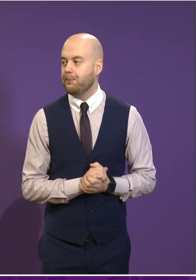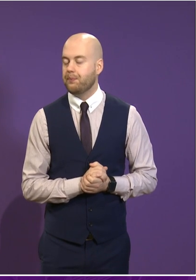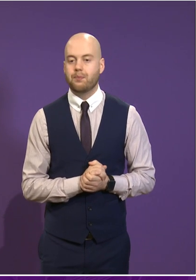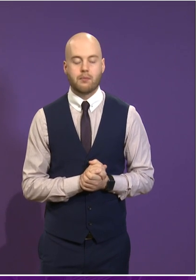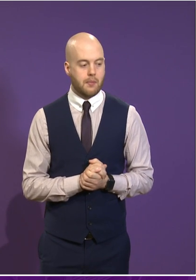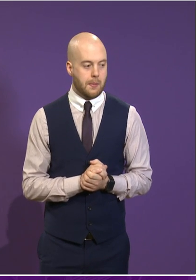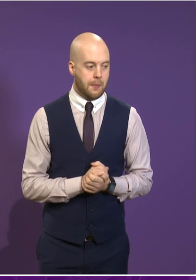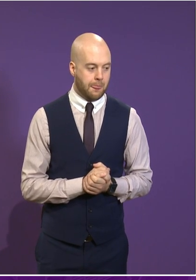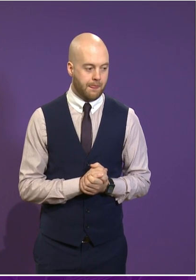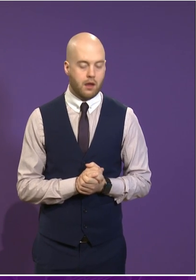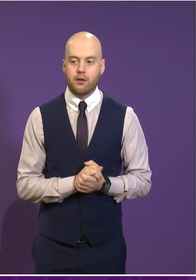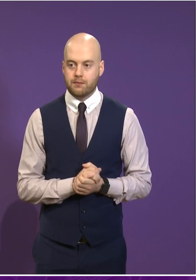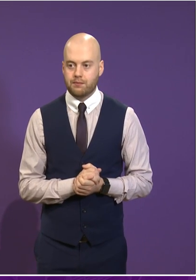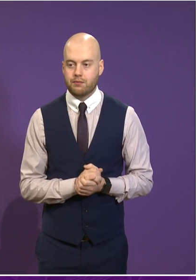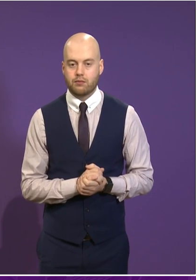Good.